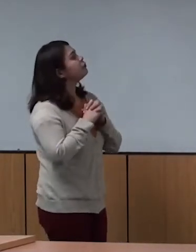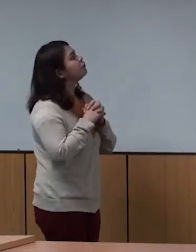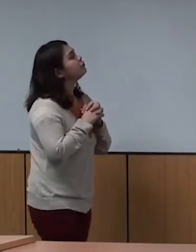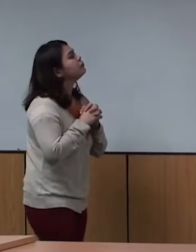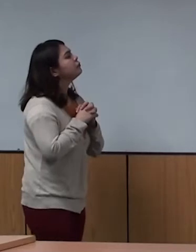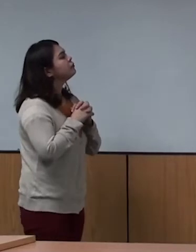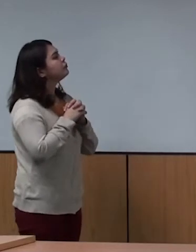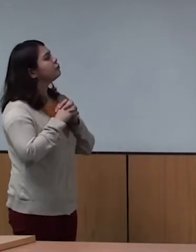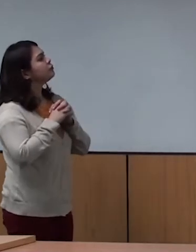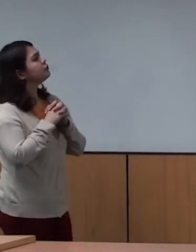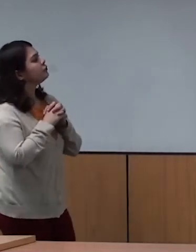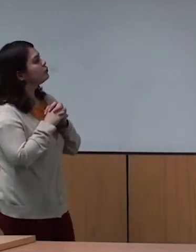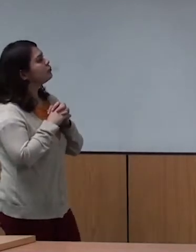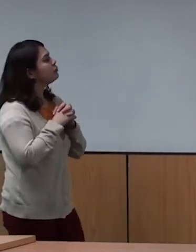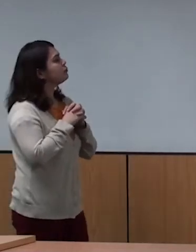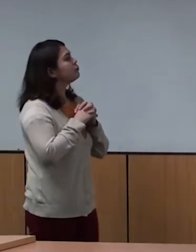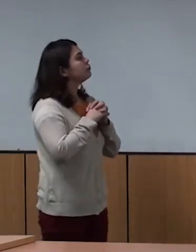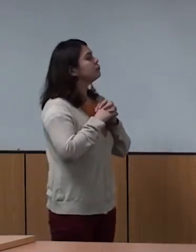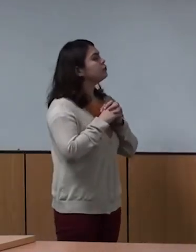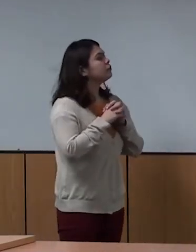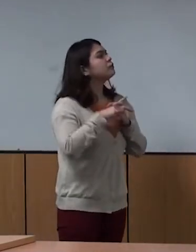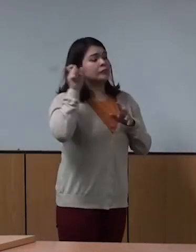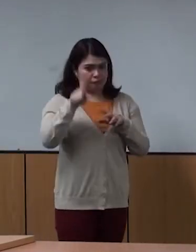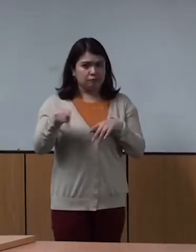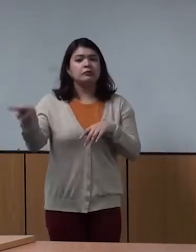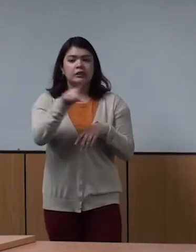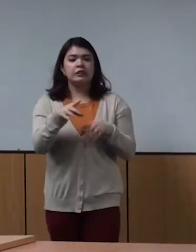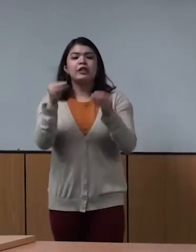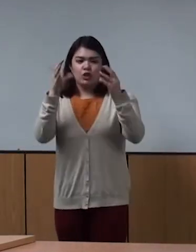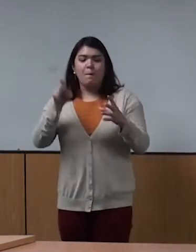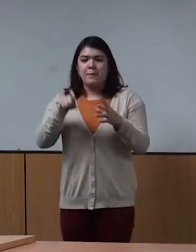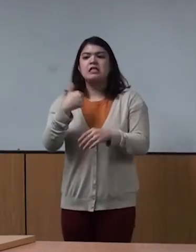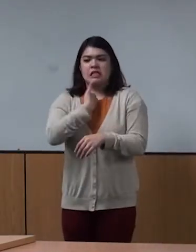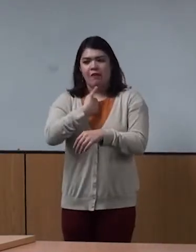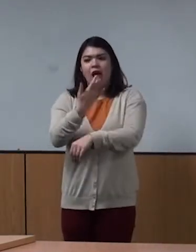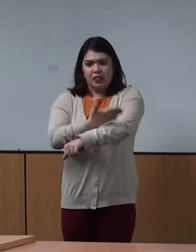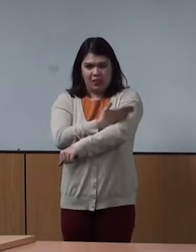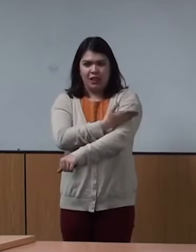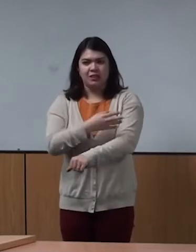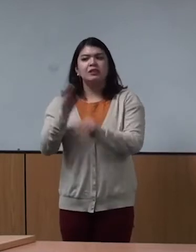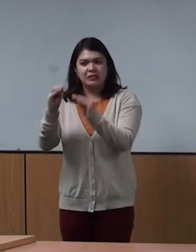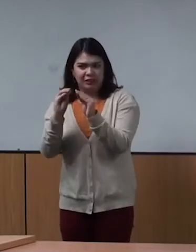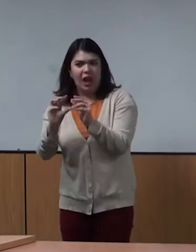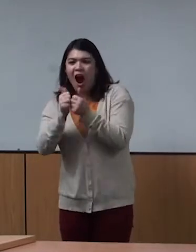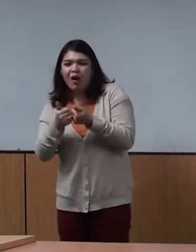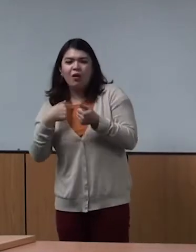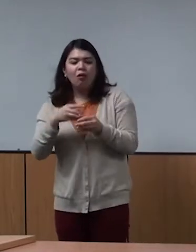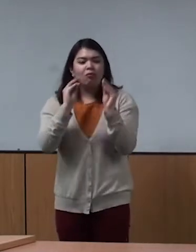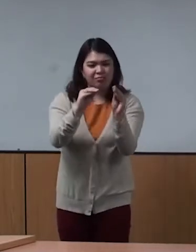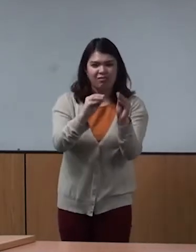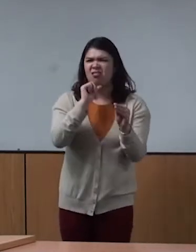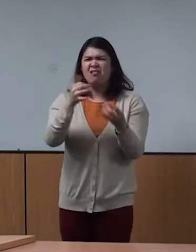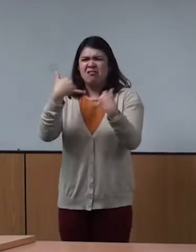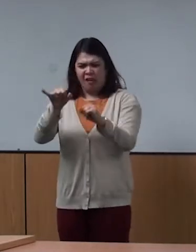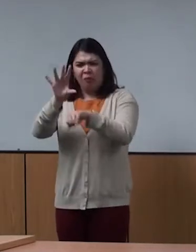And then assessment helps the teachers improve their teaching method. So how is that so?